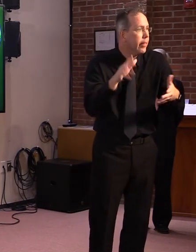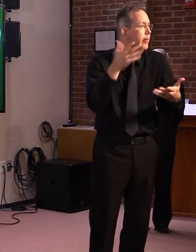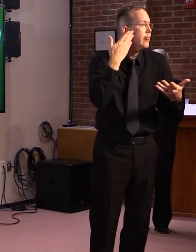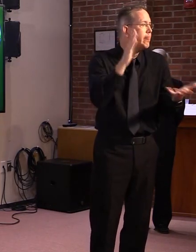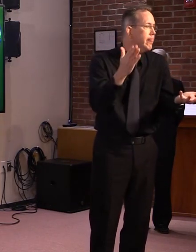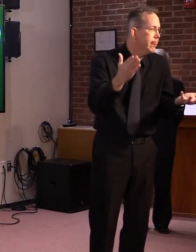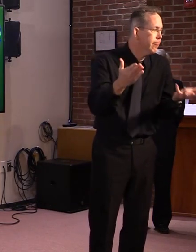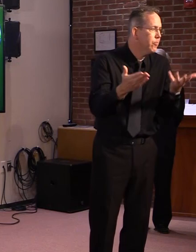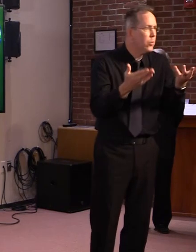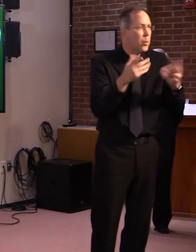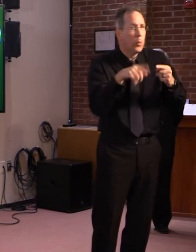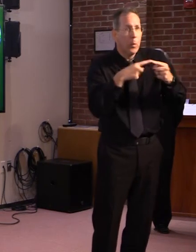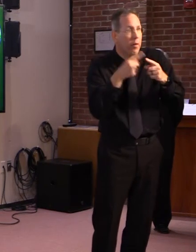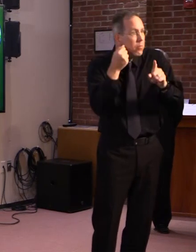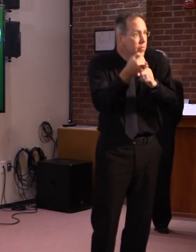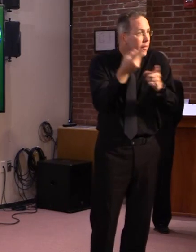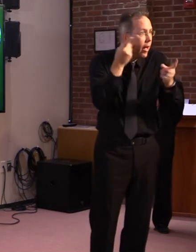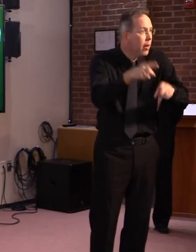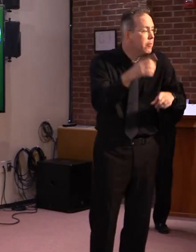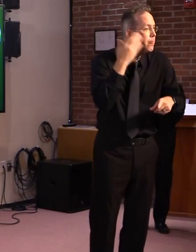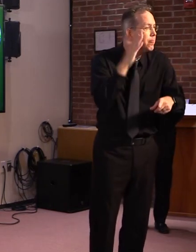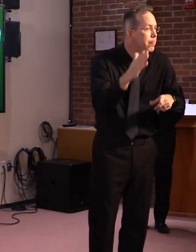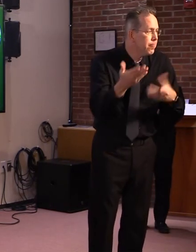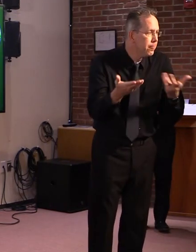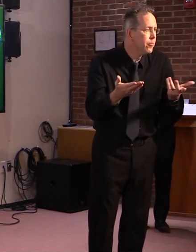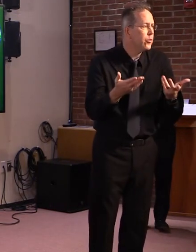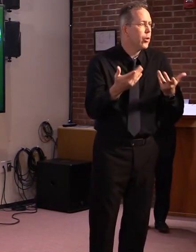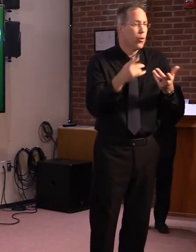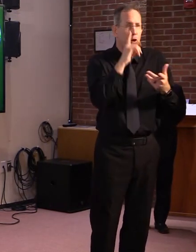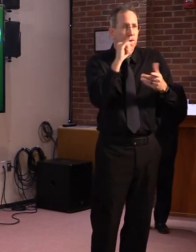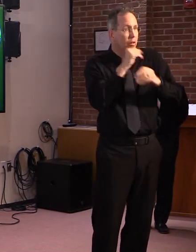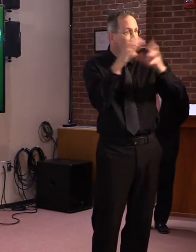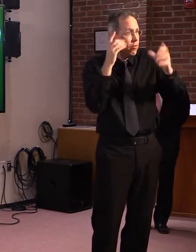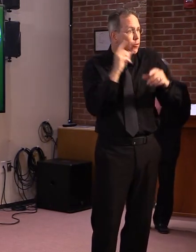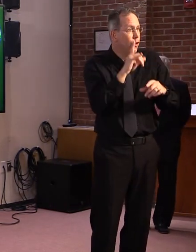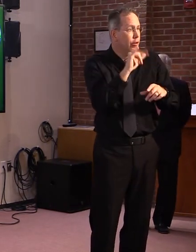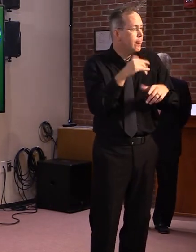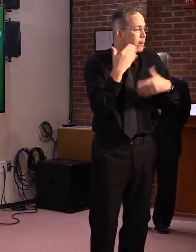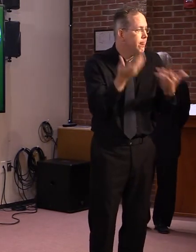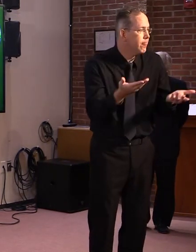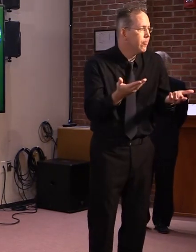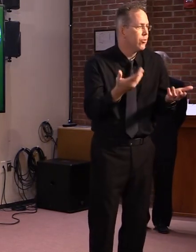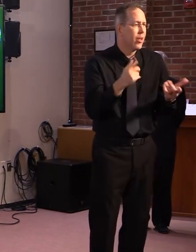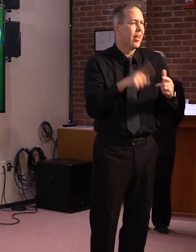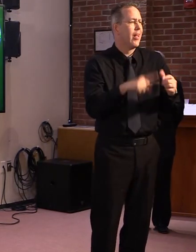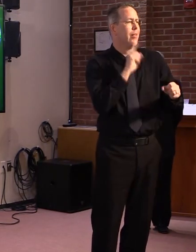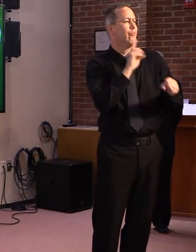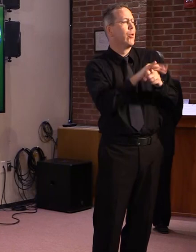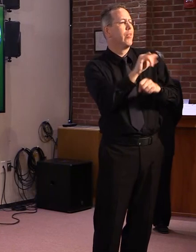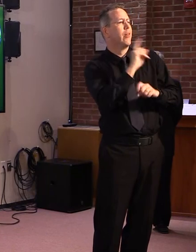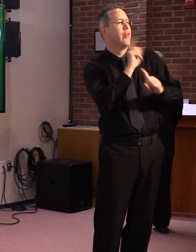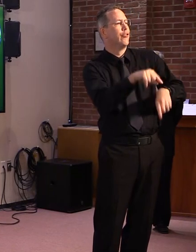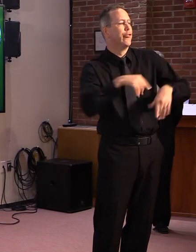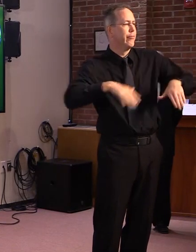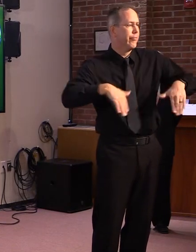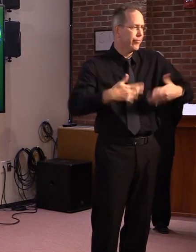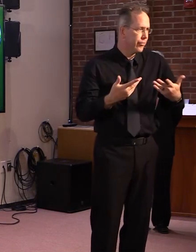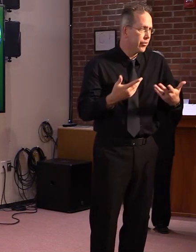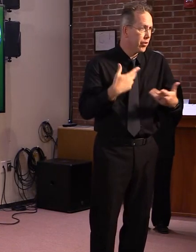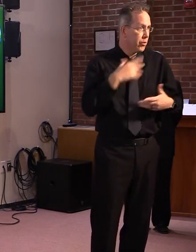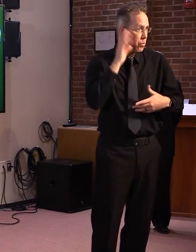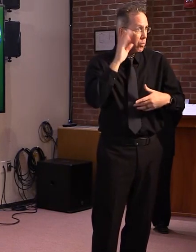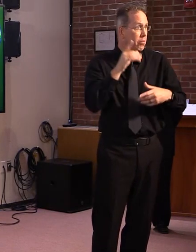those areas where we count on tourism and those skiers from New York